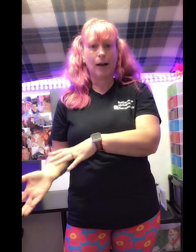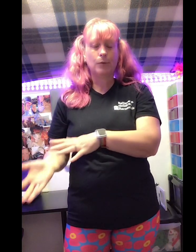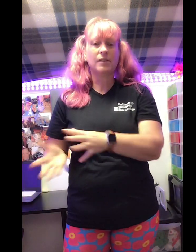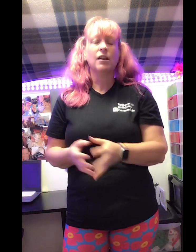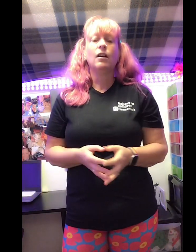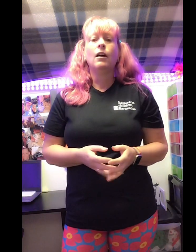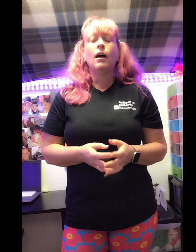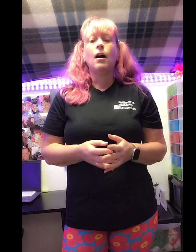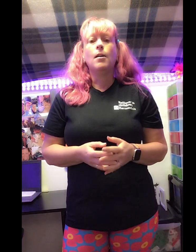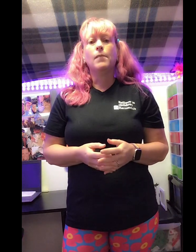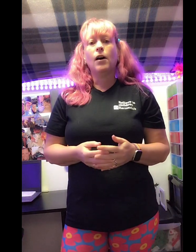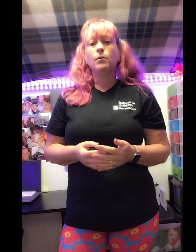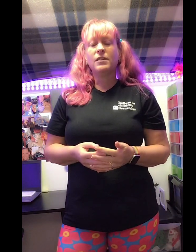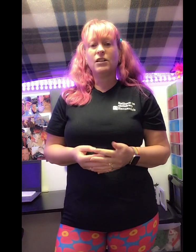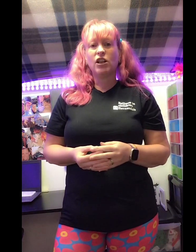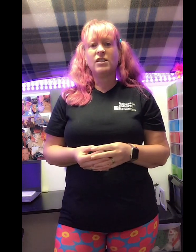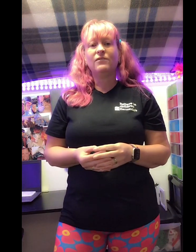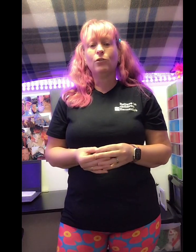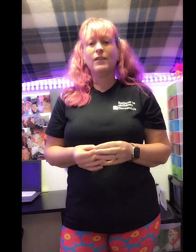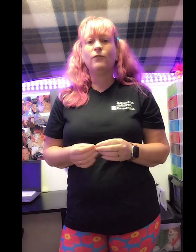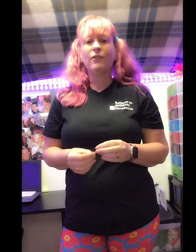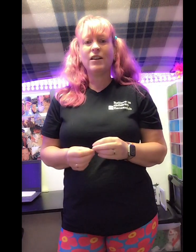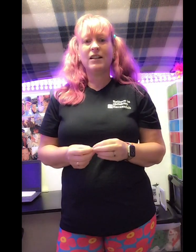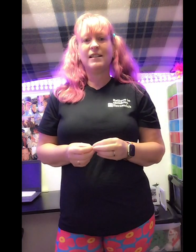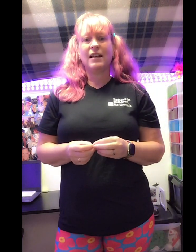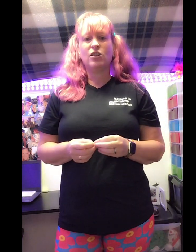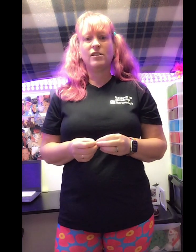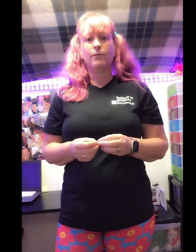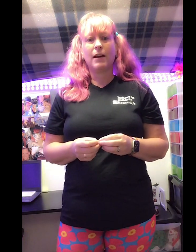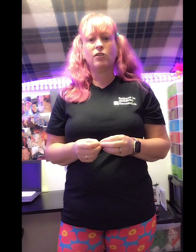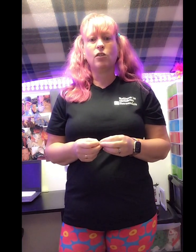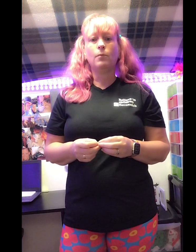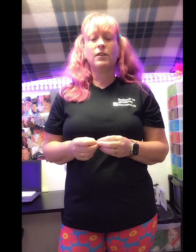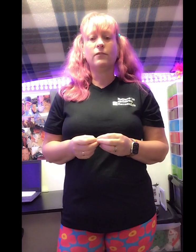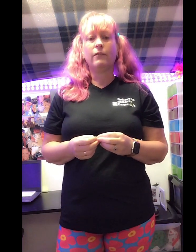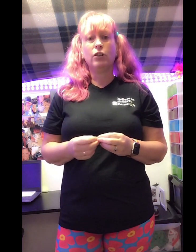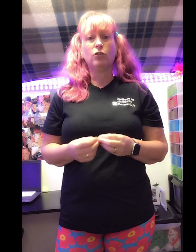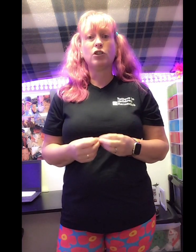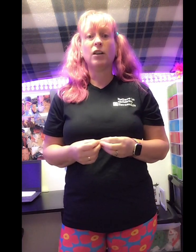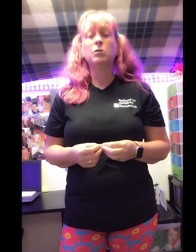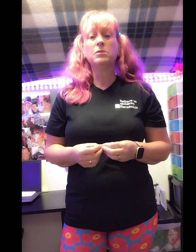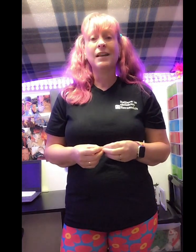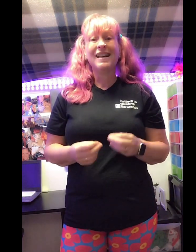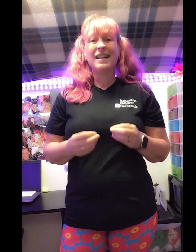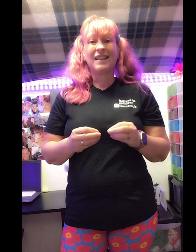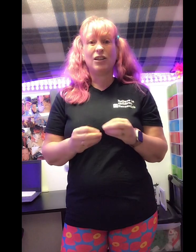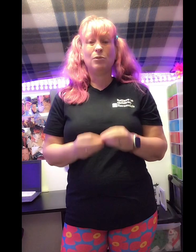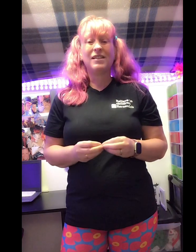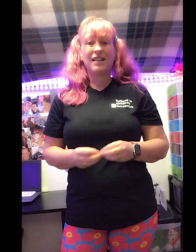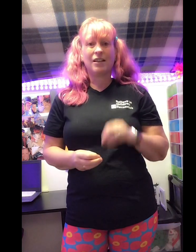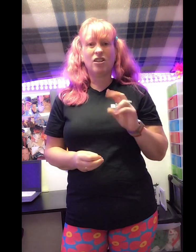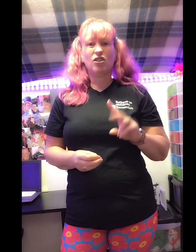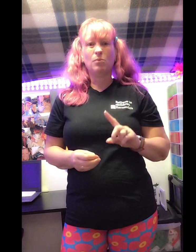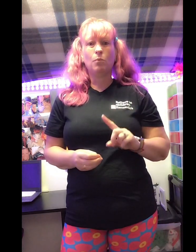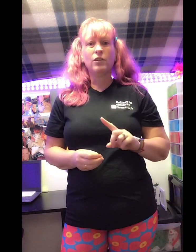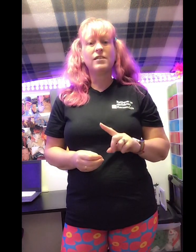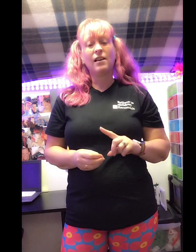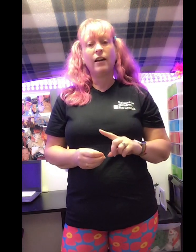else. I would suggest if you're in the very early stages of Makaton with a very young child that you stick to just one sign